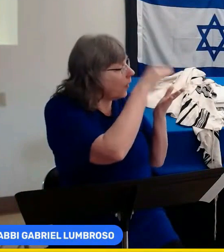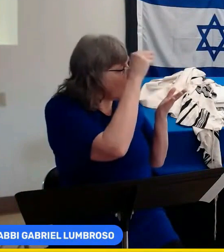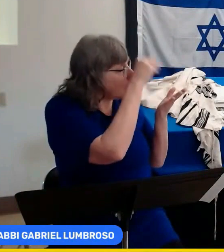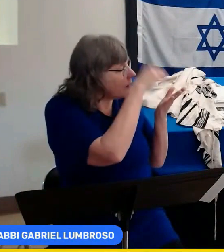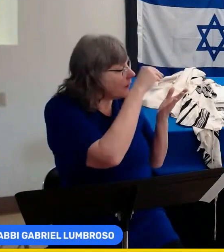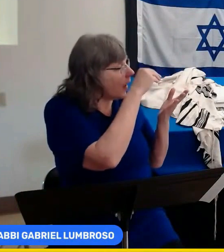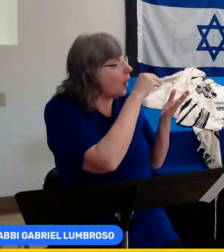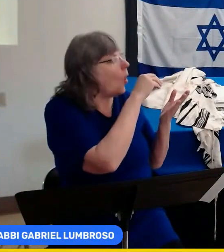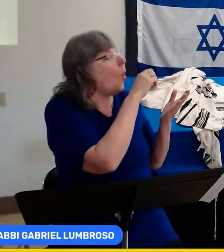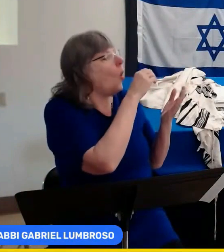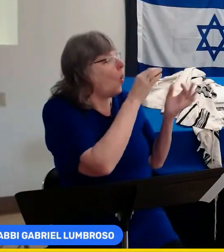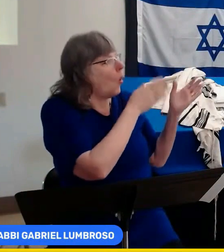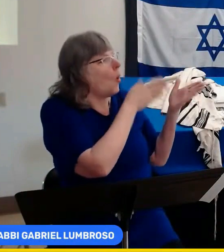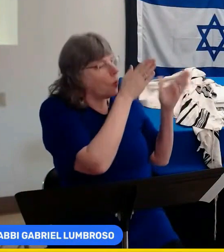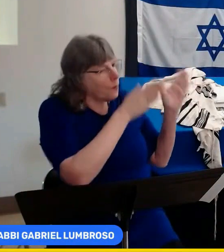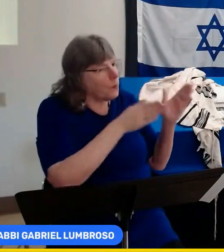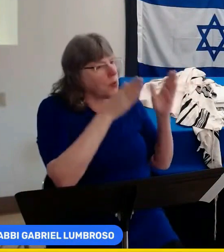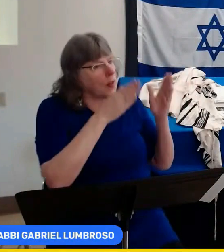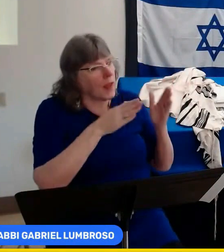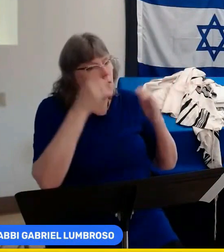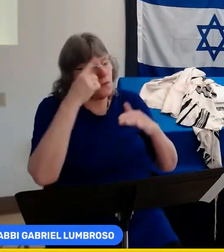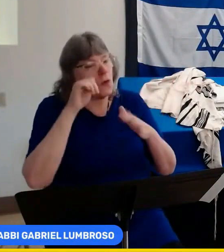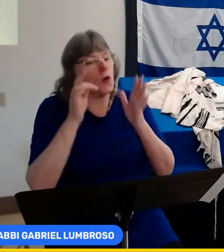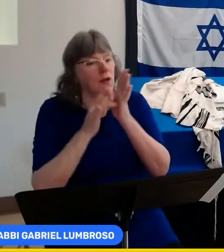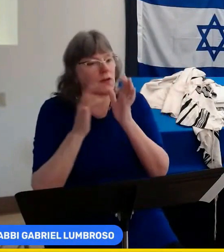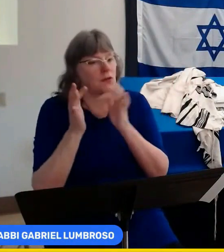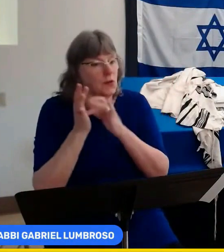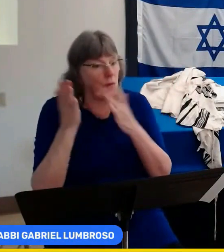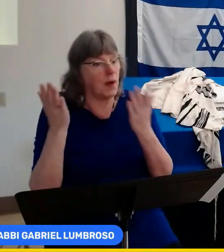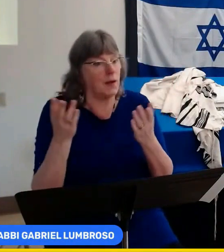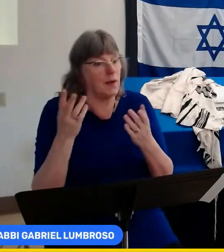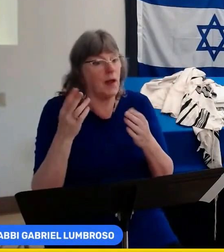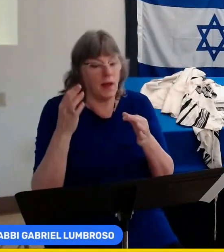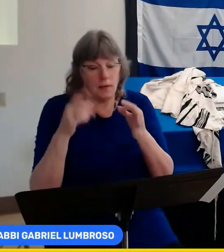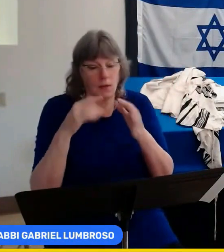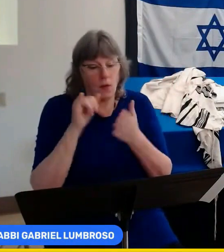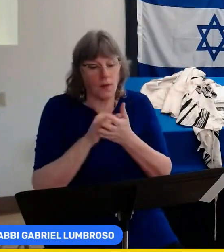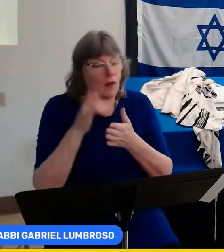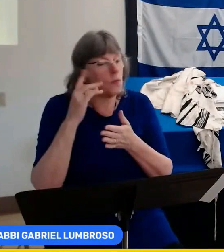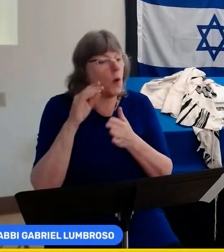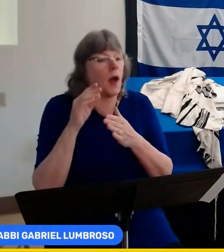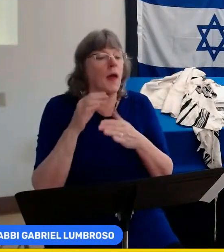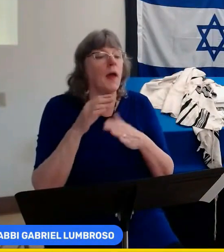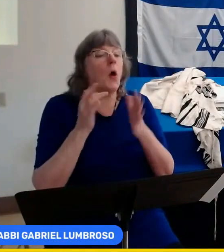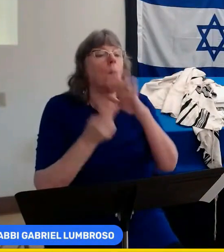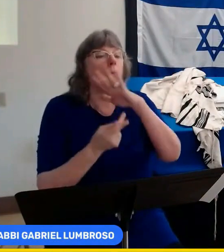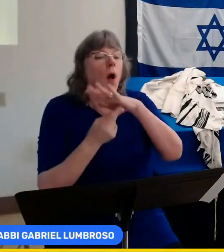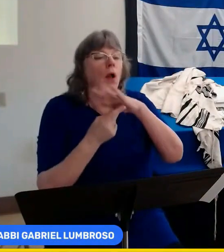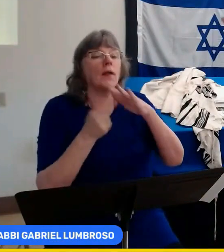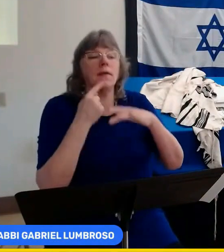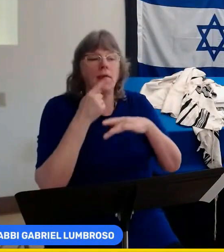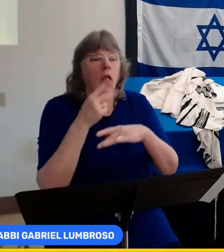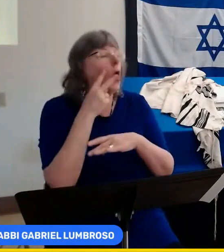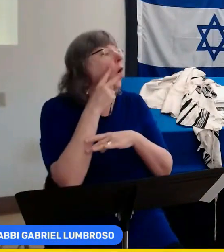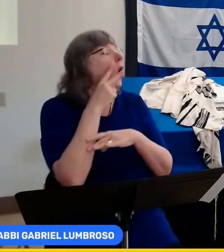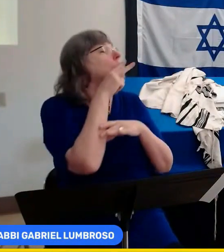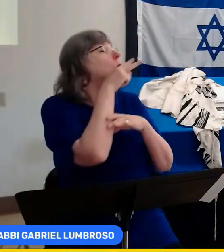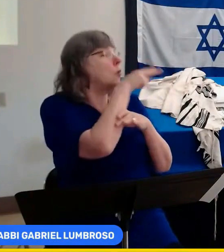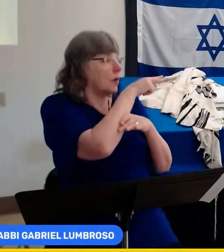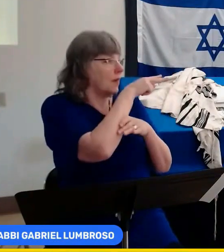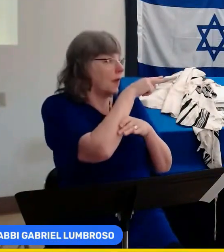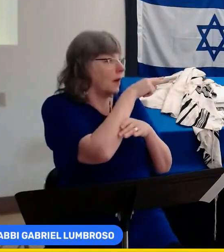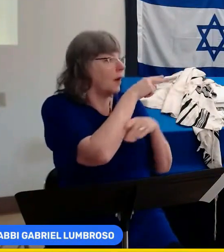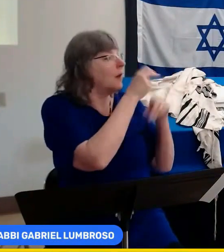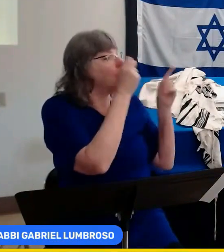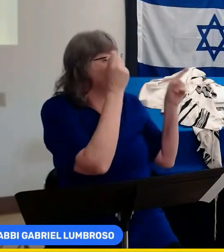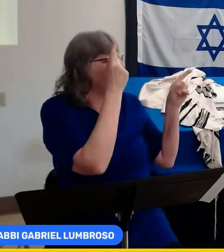with Yeshua. That's when it starts. And the latter days we haven't seen yet. We'll